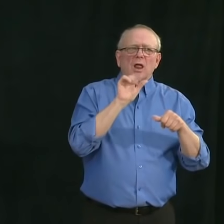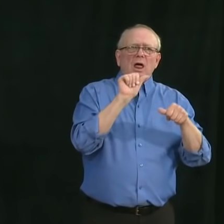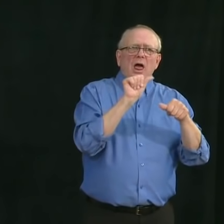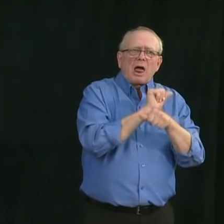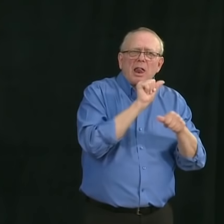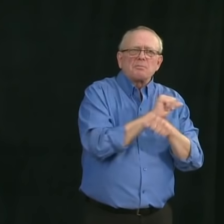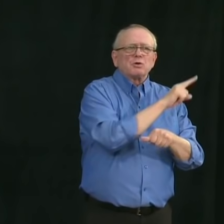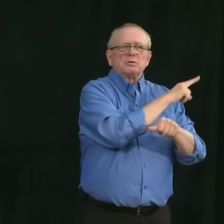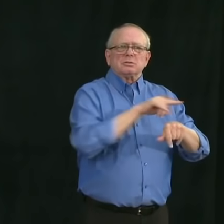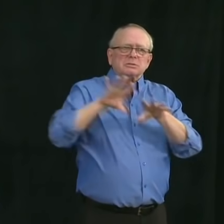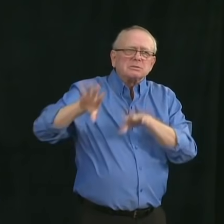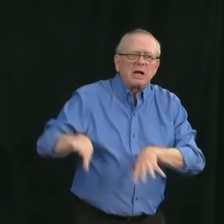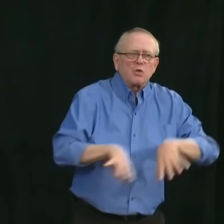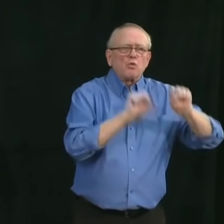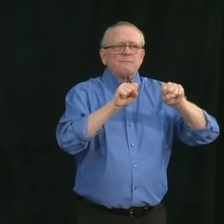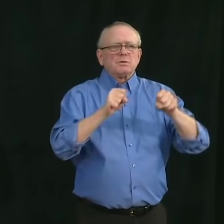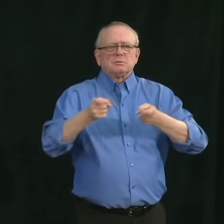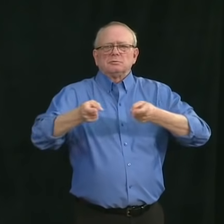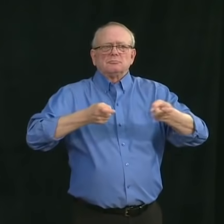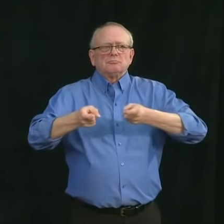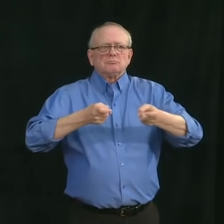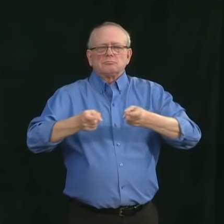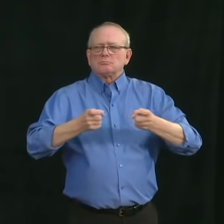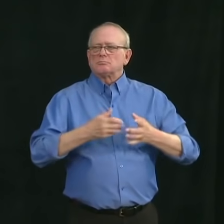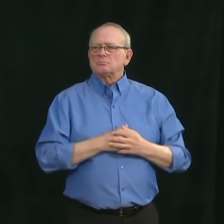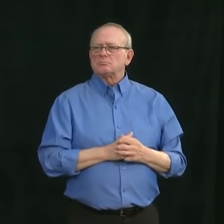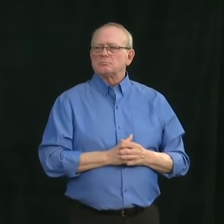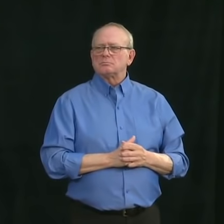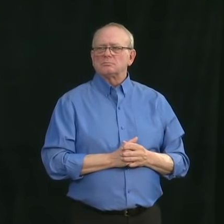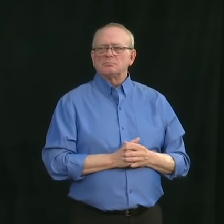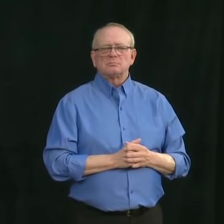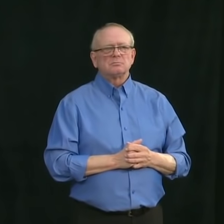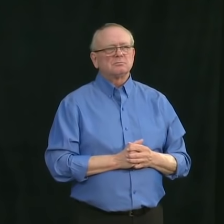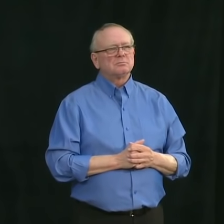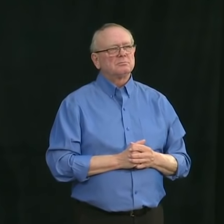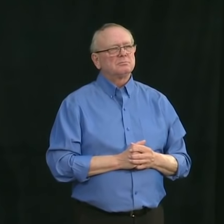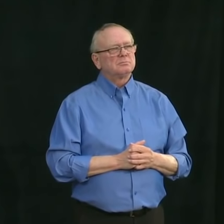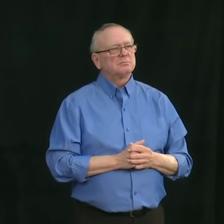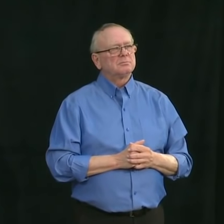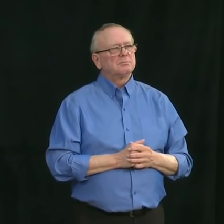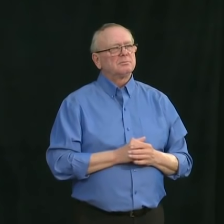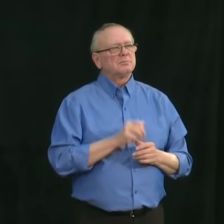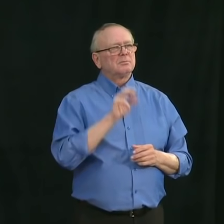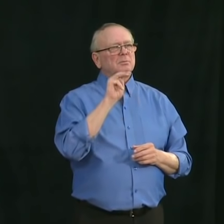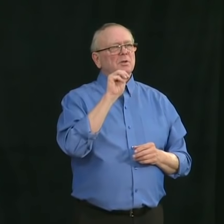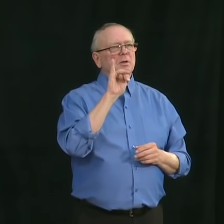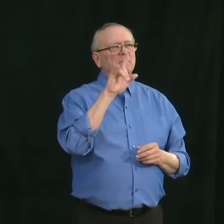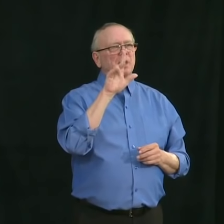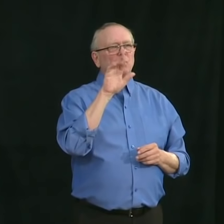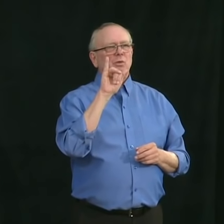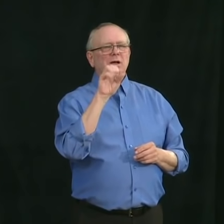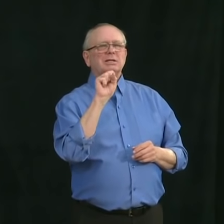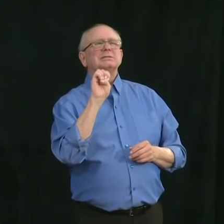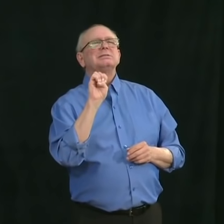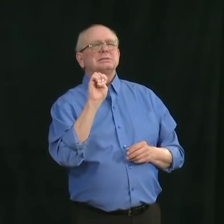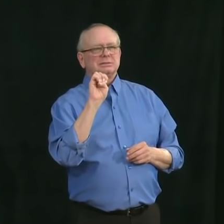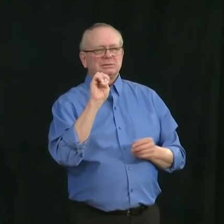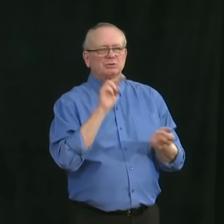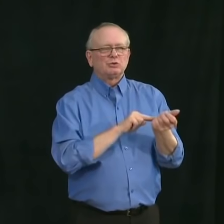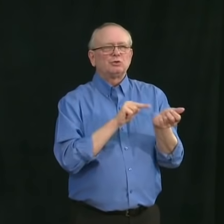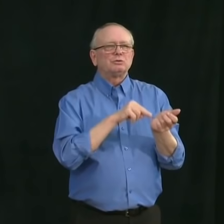So with respect to the situation specifically at Millrise, so the reports that you're telling me